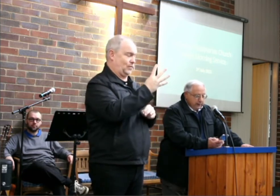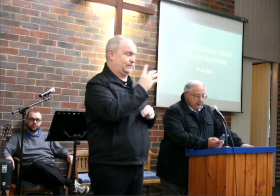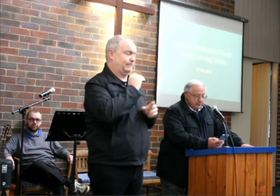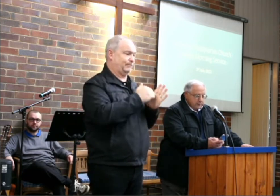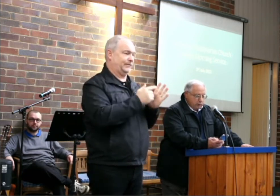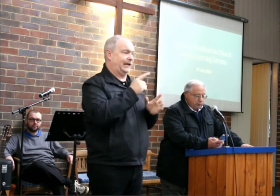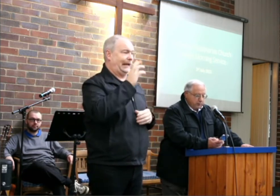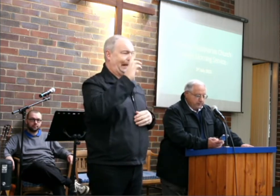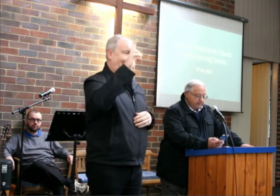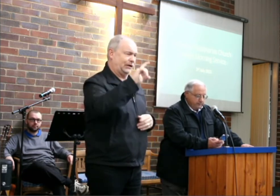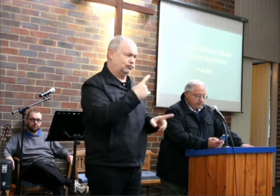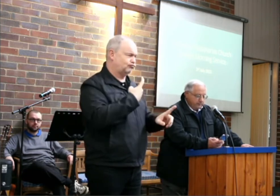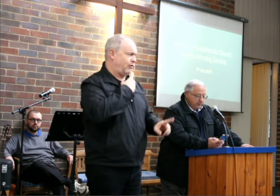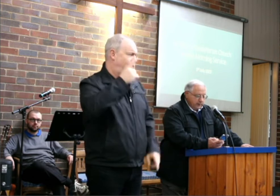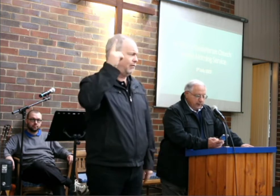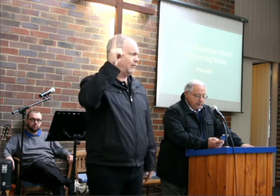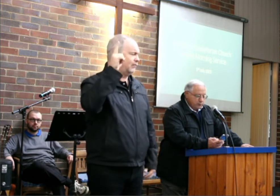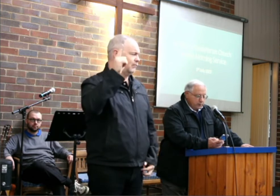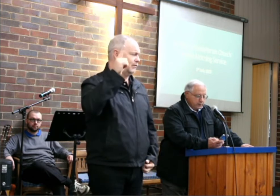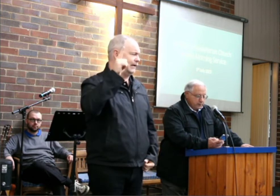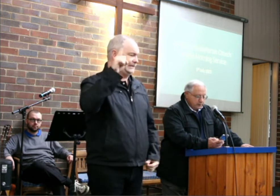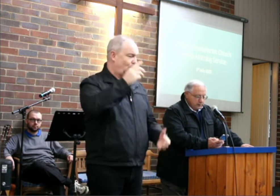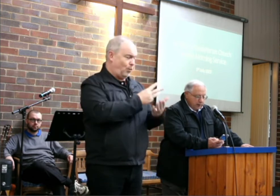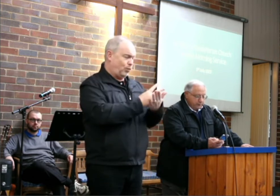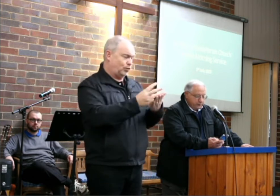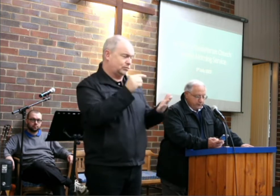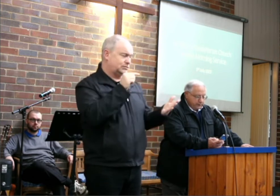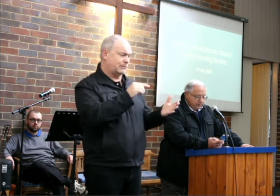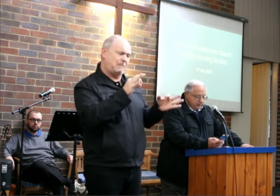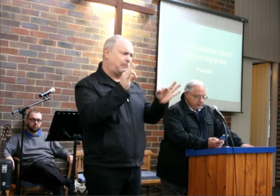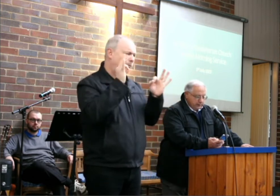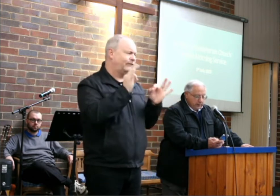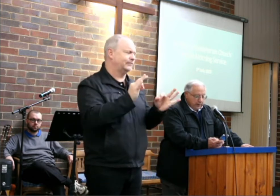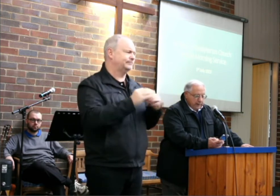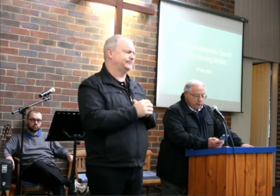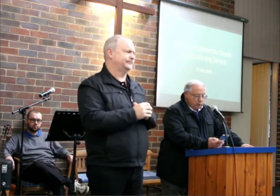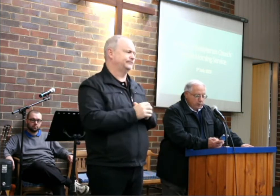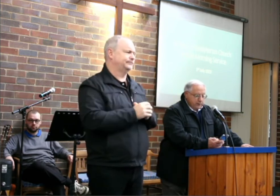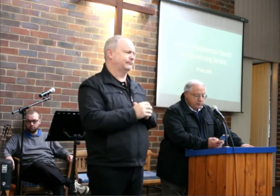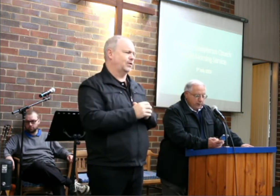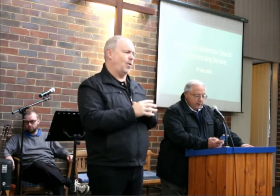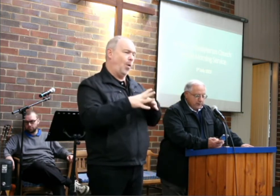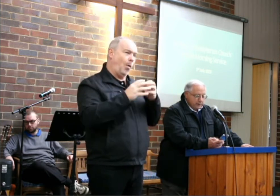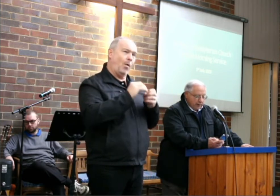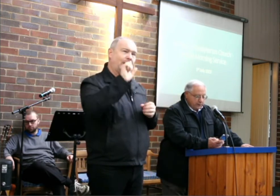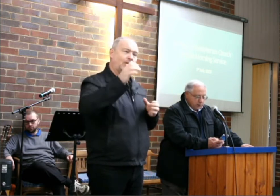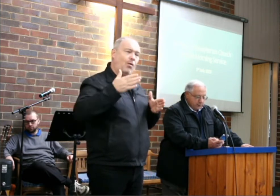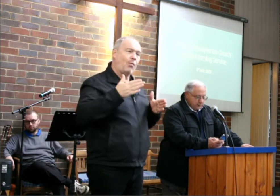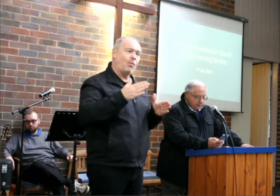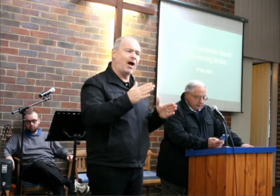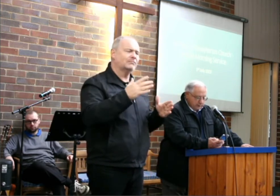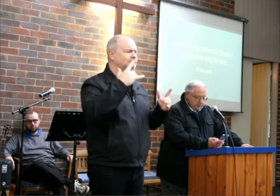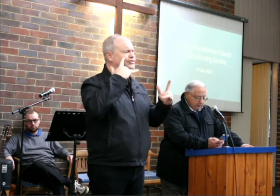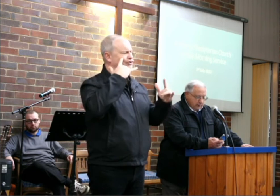He is the rock. His works are perfect, and all his ways are